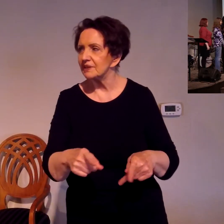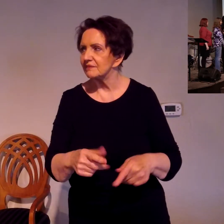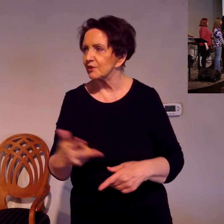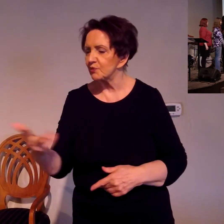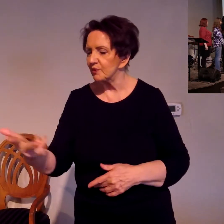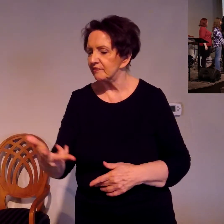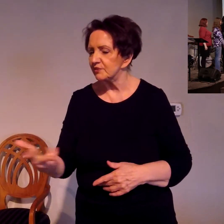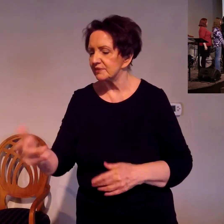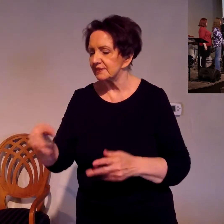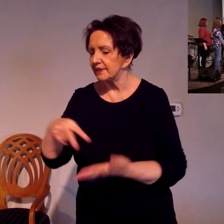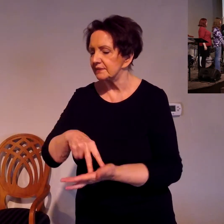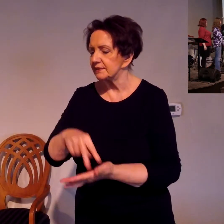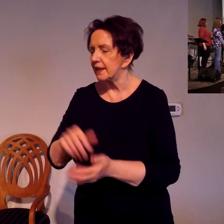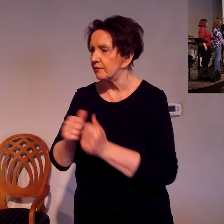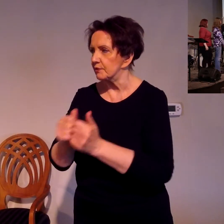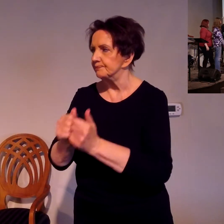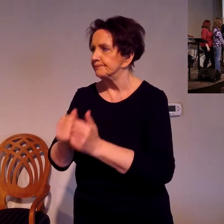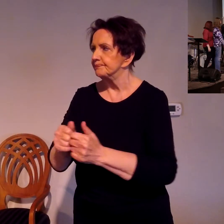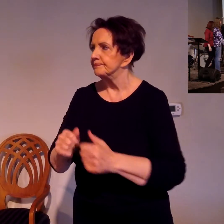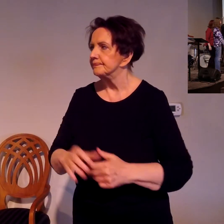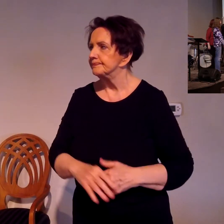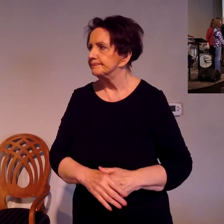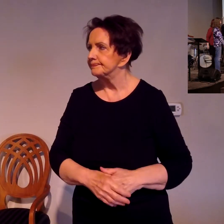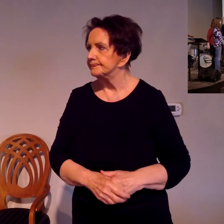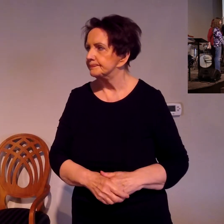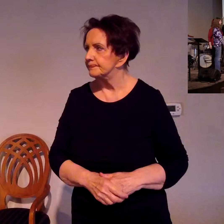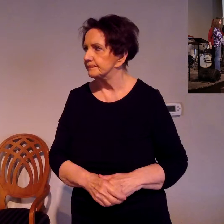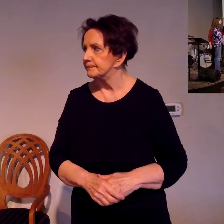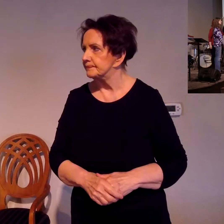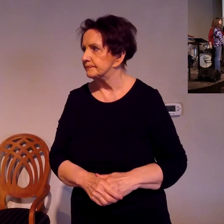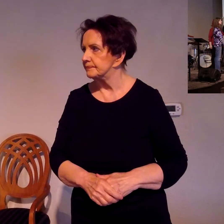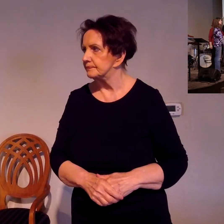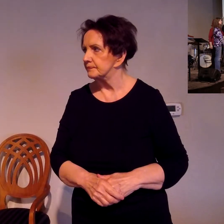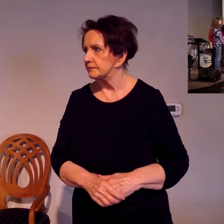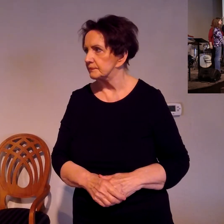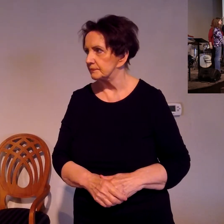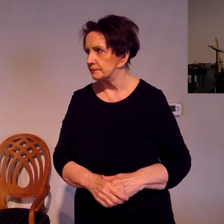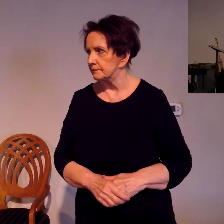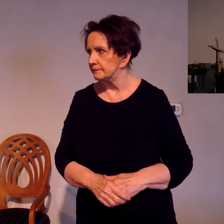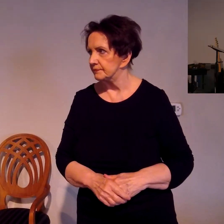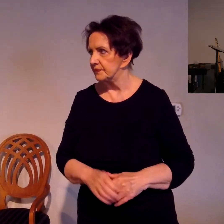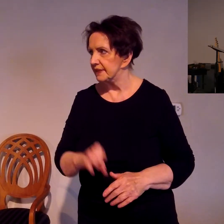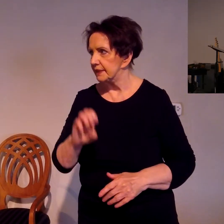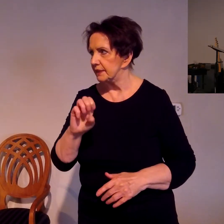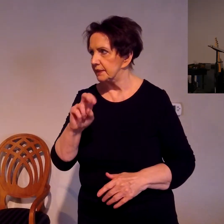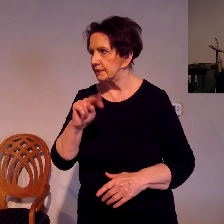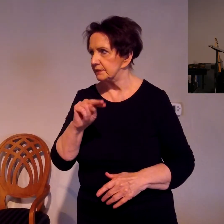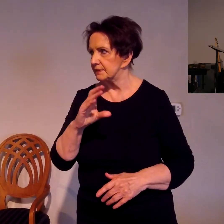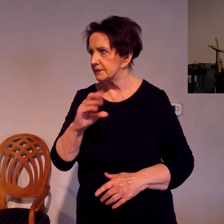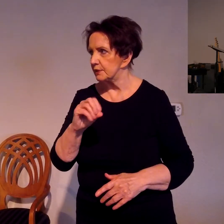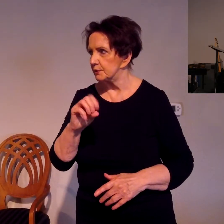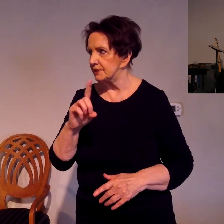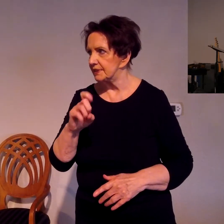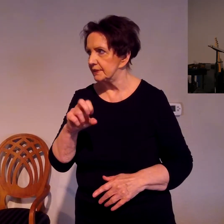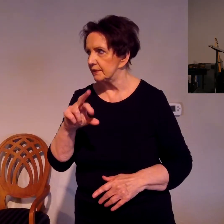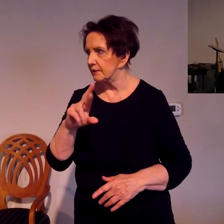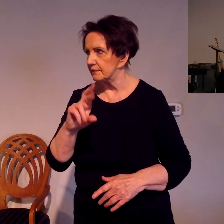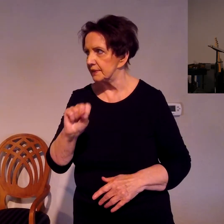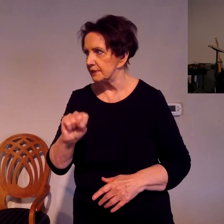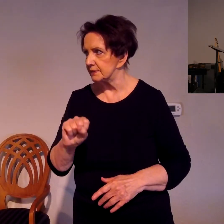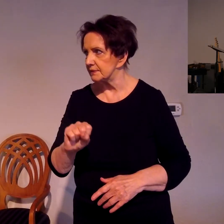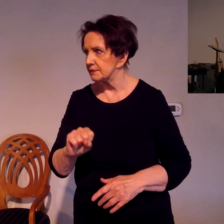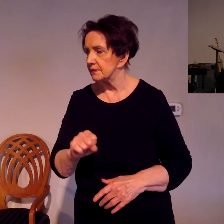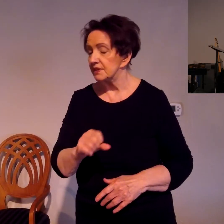right here, stand right together. Come over here. You guys are the encoders. As Jen is trying